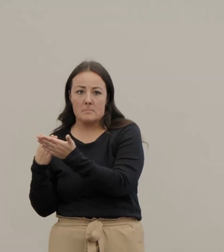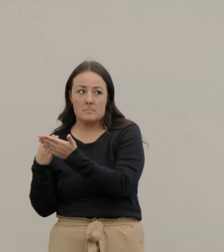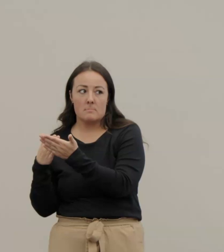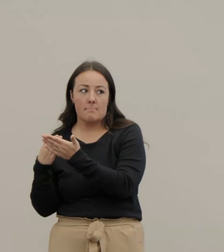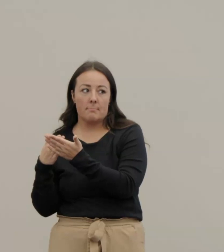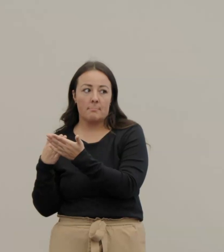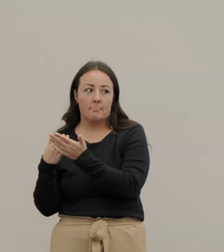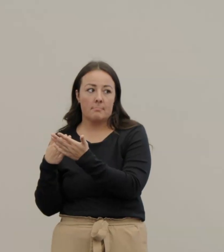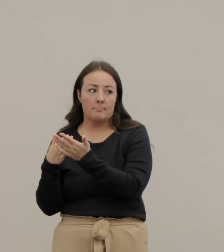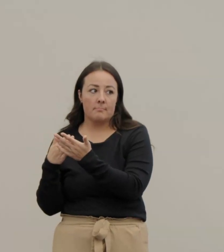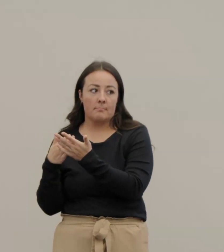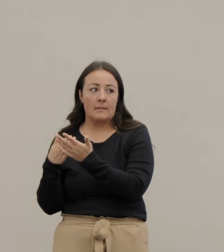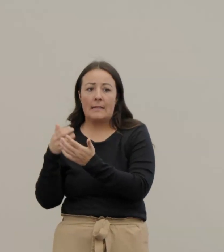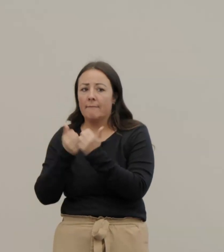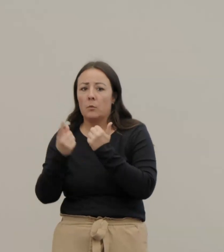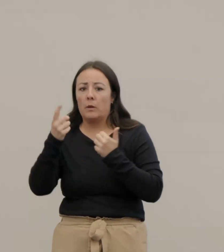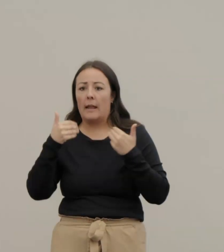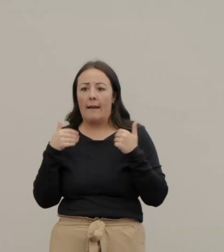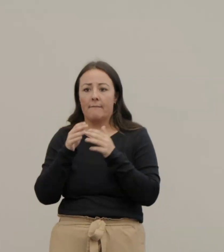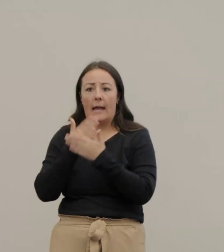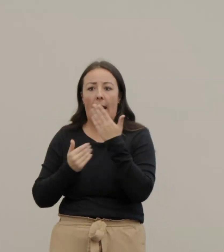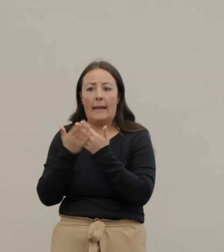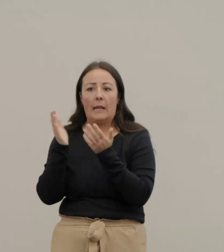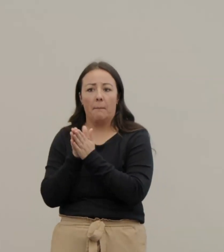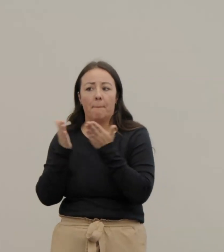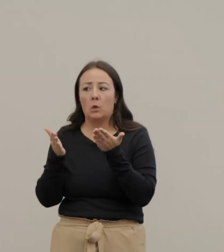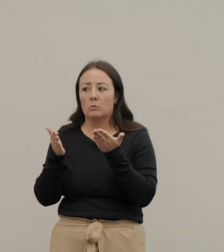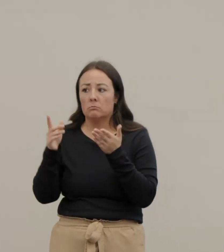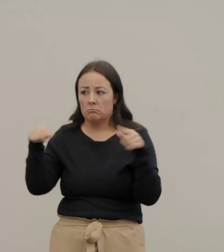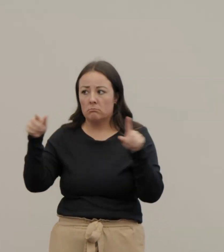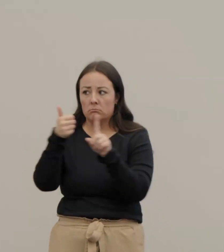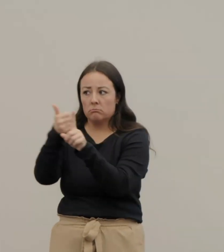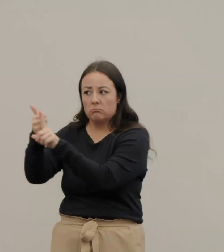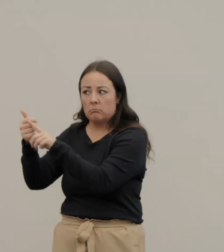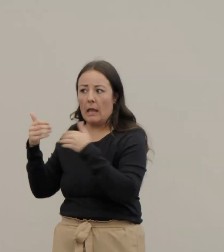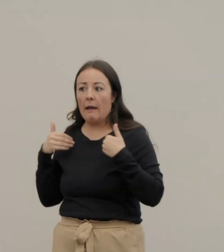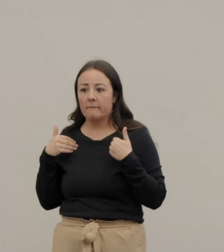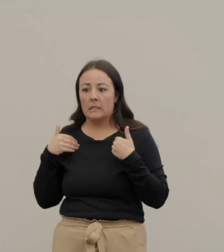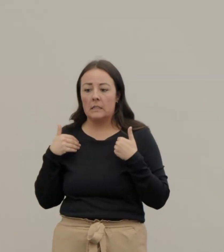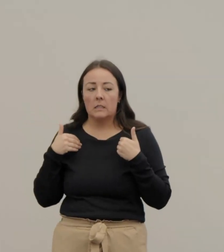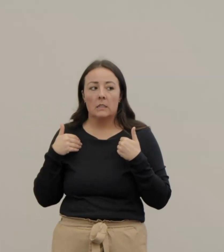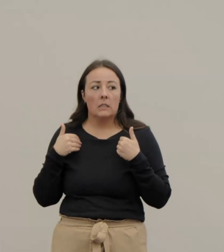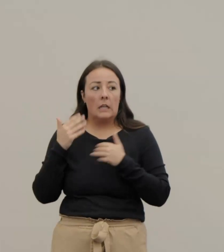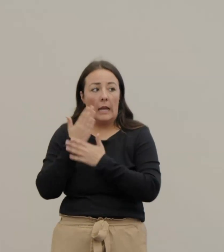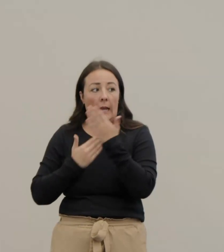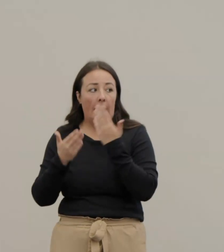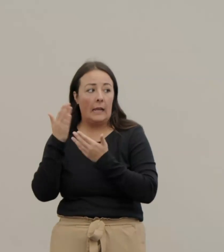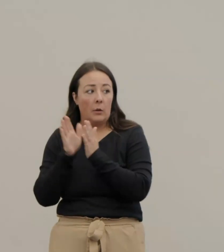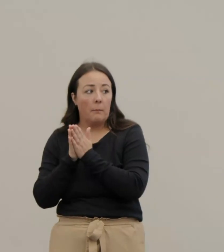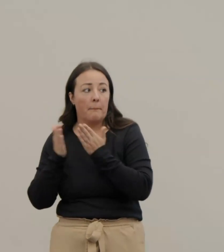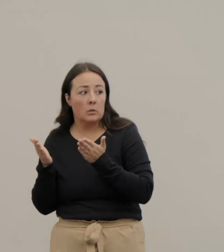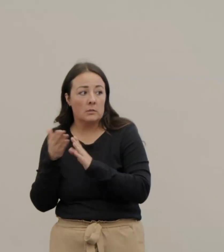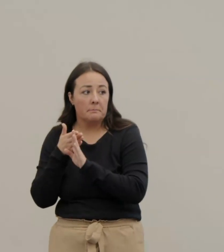right? Let's talk handbooks. Everybody have a handbook? Easy sample. Handbooks before